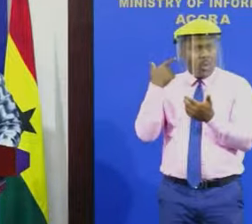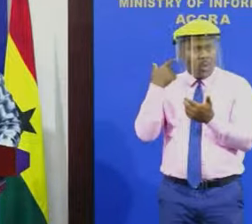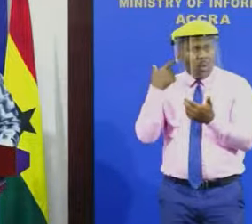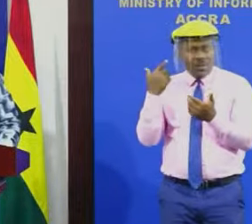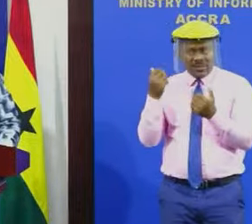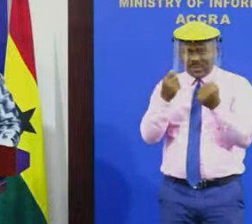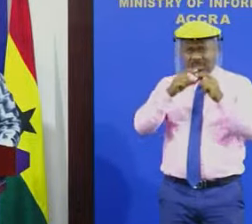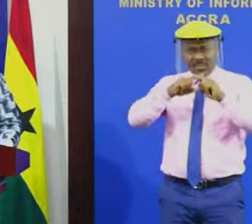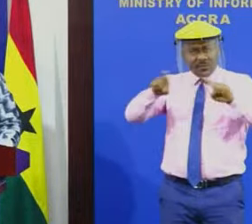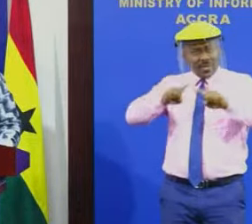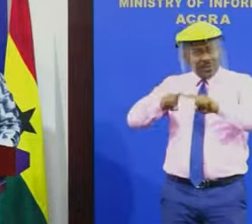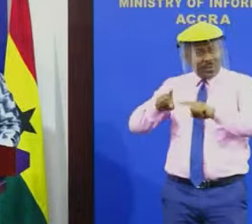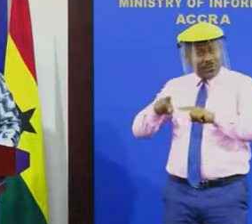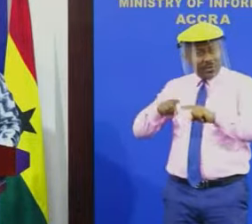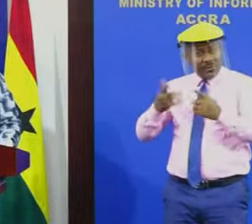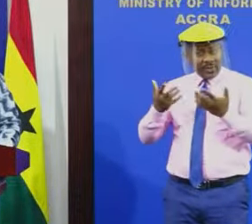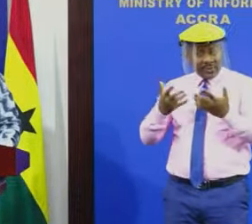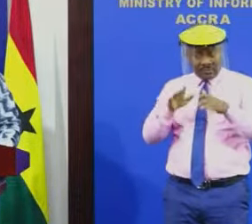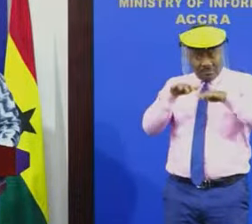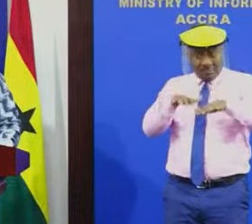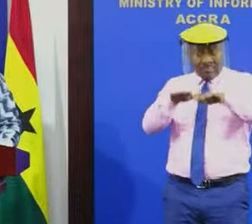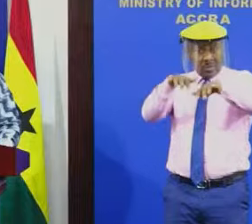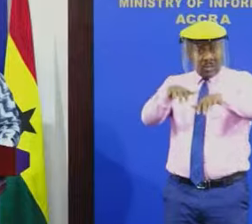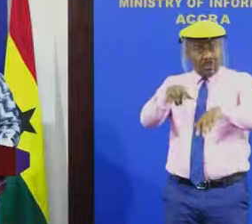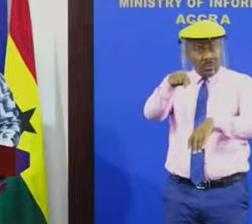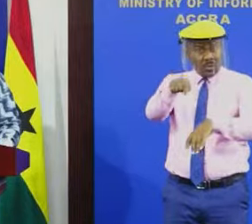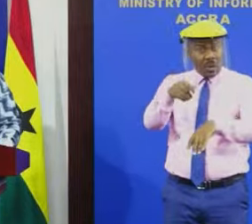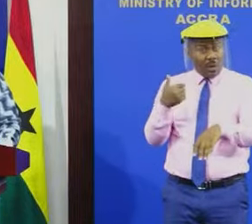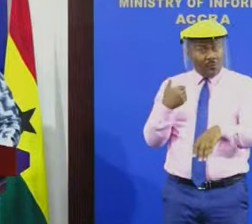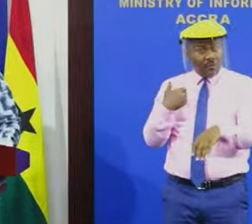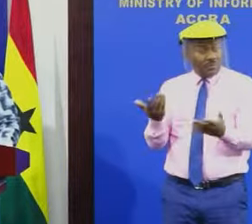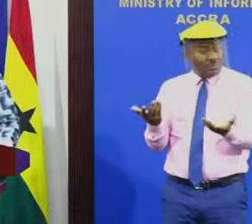accidents on our lakes. And these include